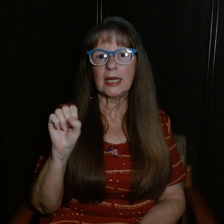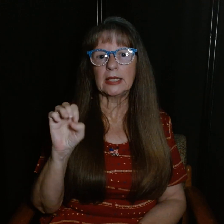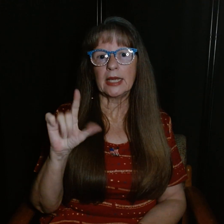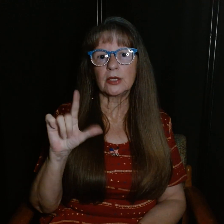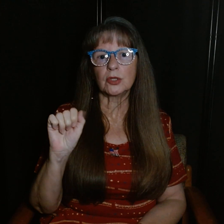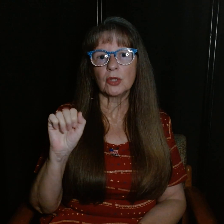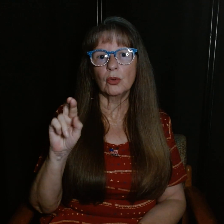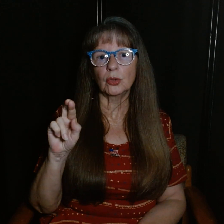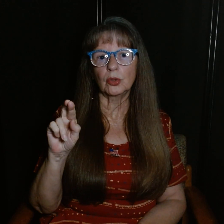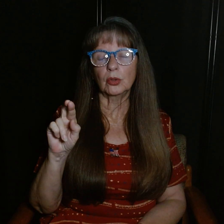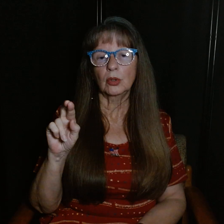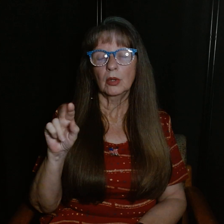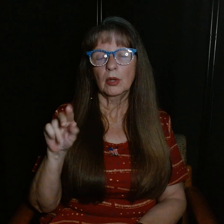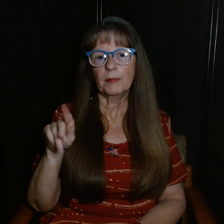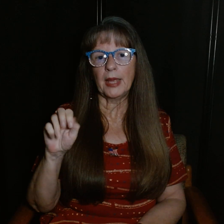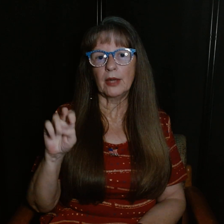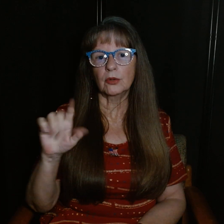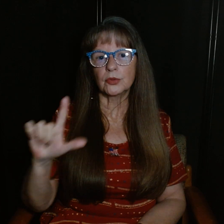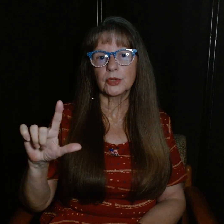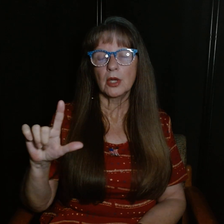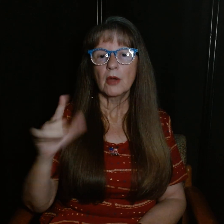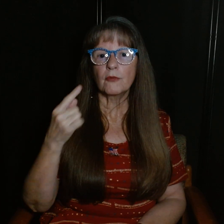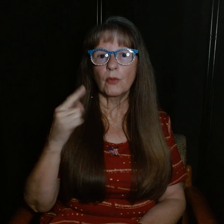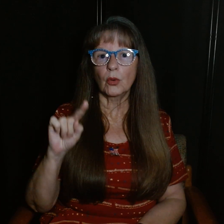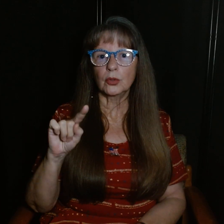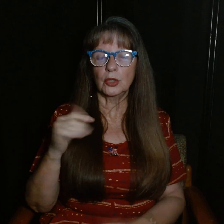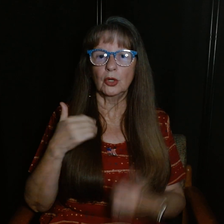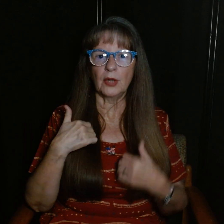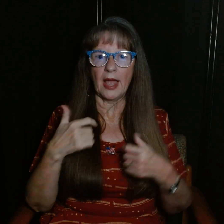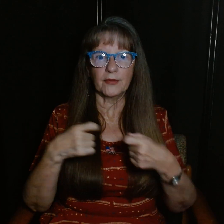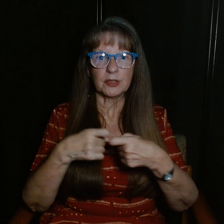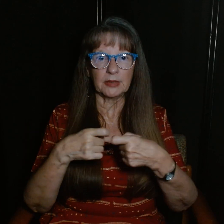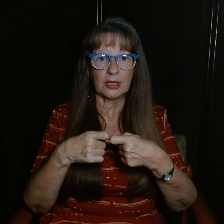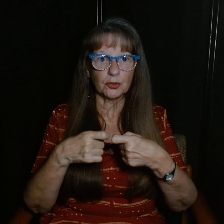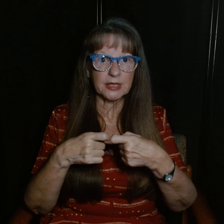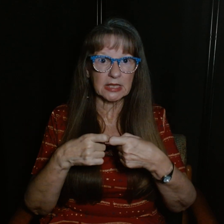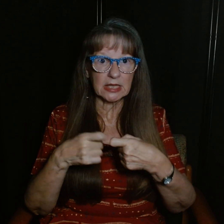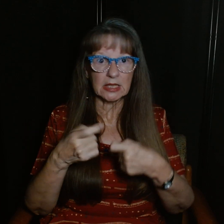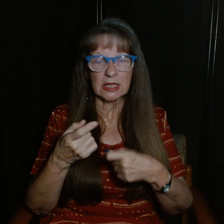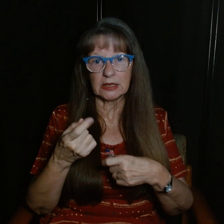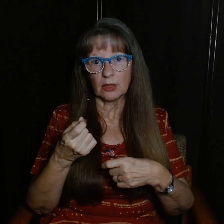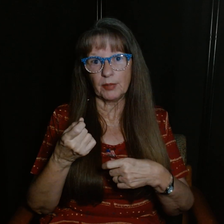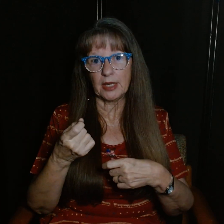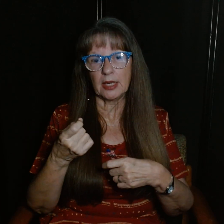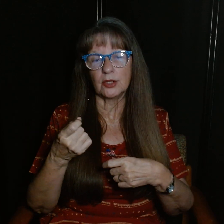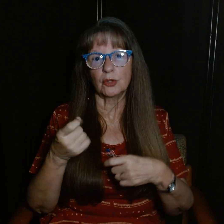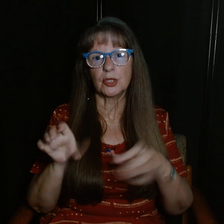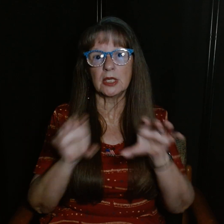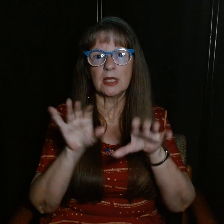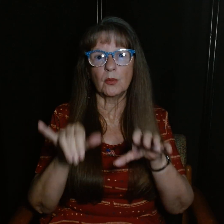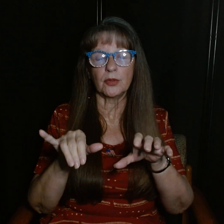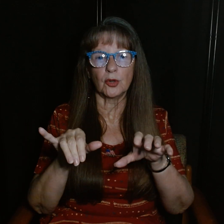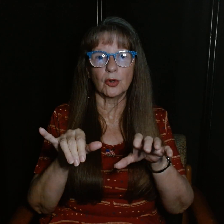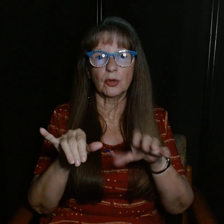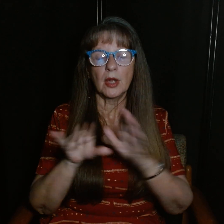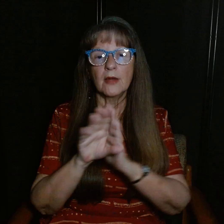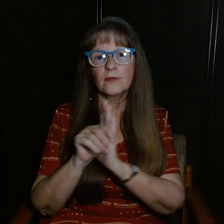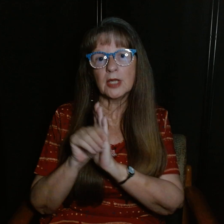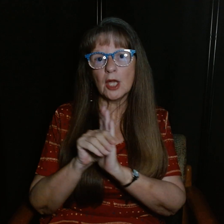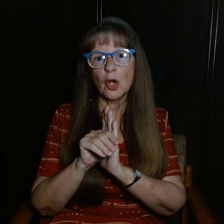like solar panels for her to have some electricity a little bit, and so she did that with her videos